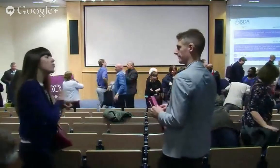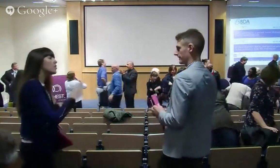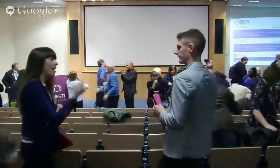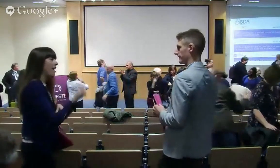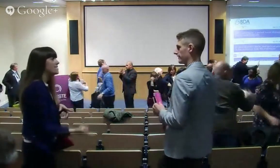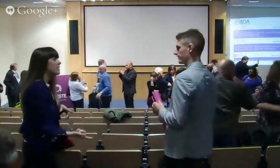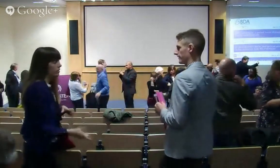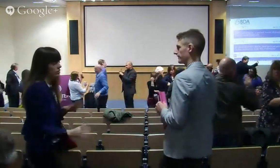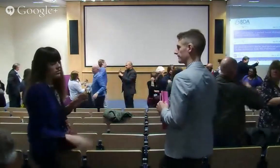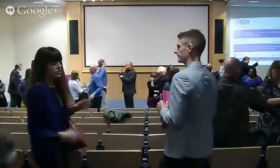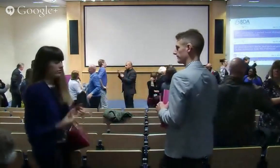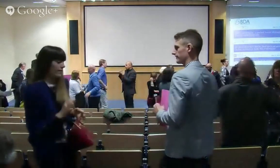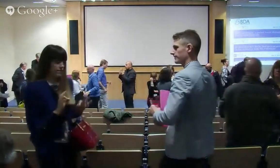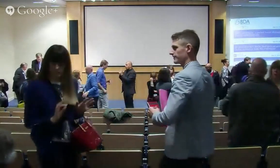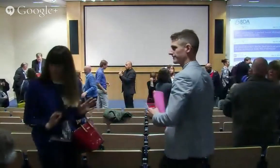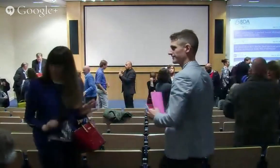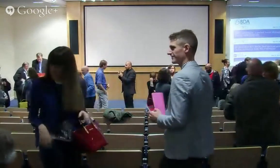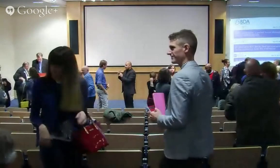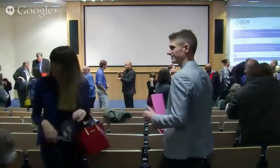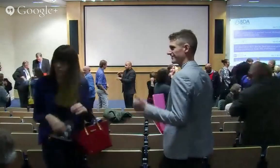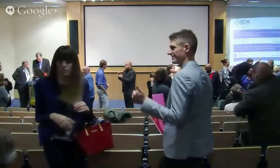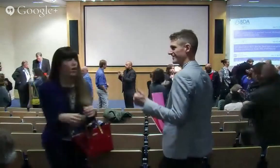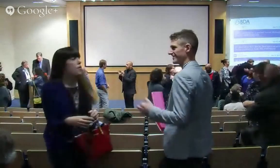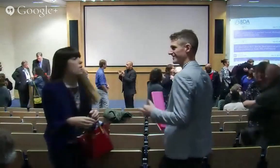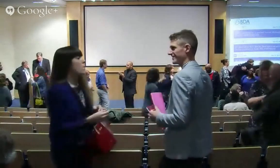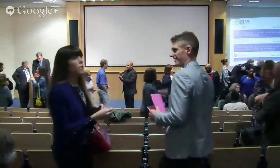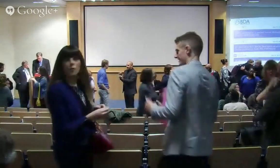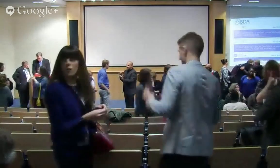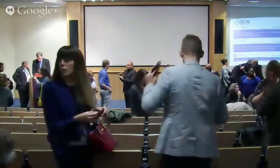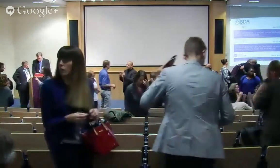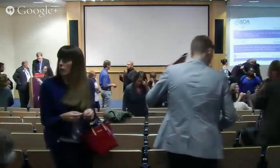at 1:30. So I reckon,